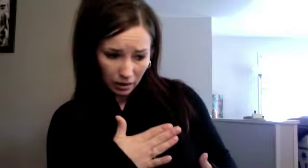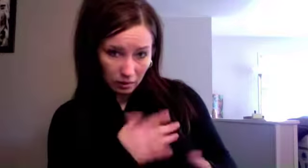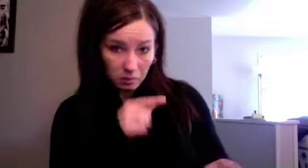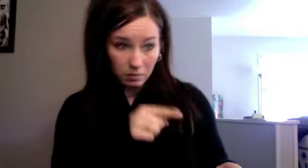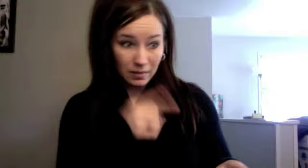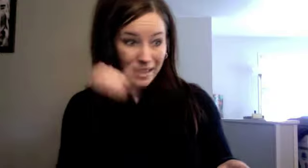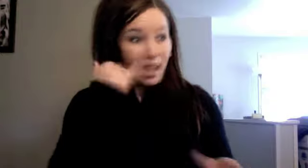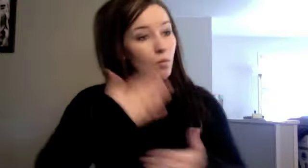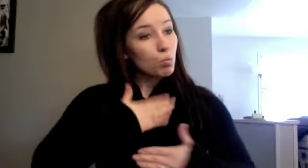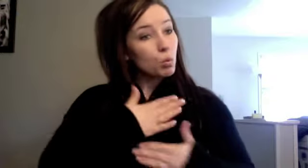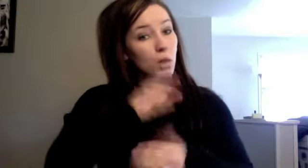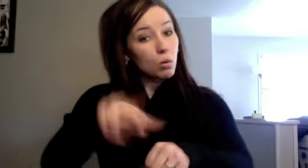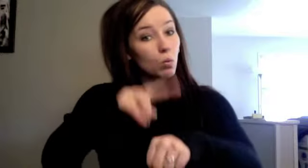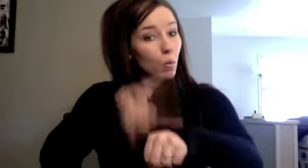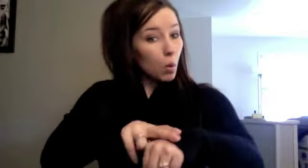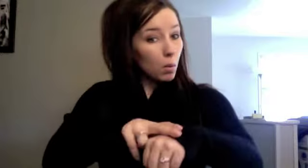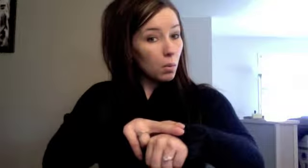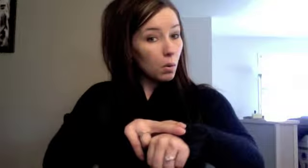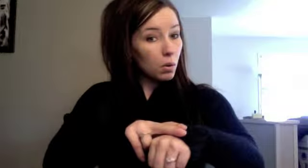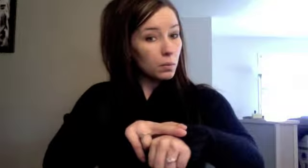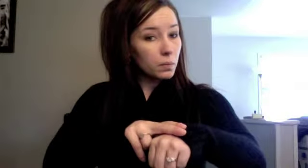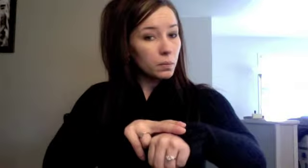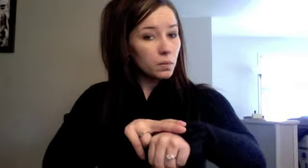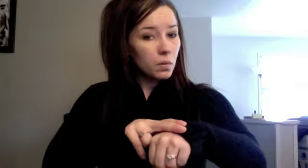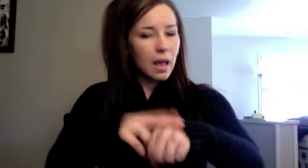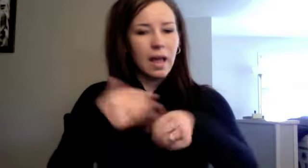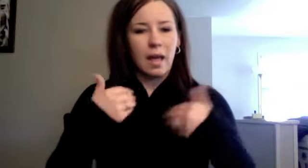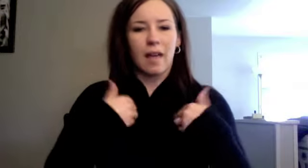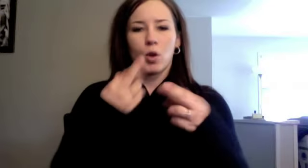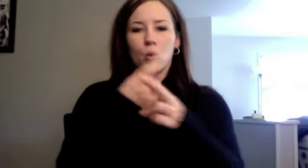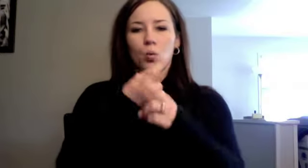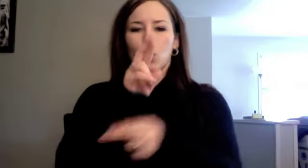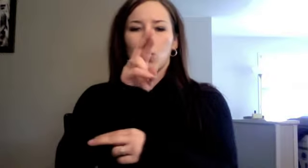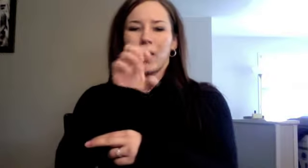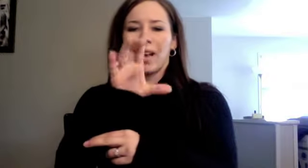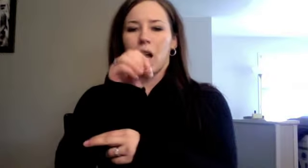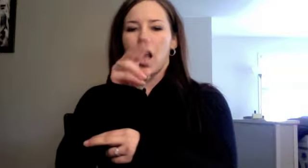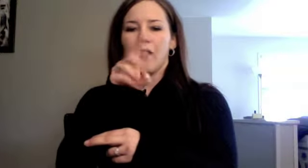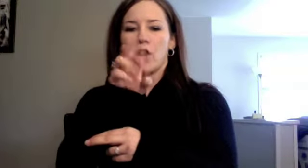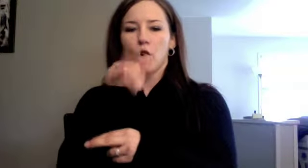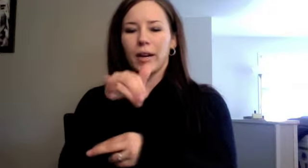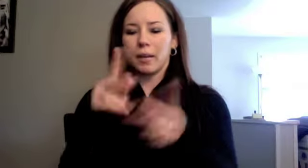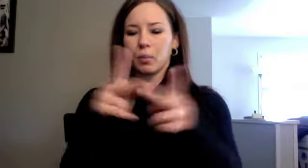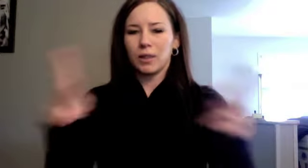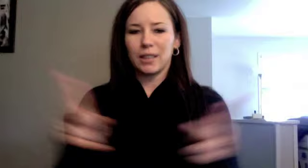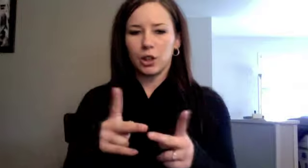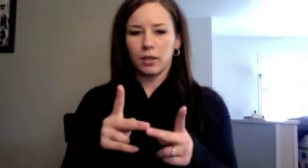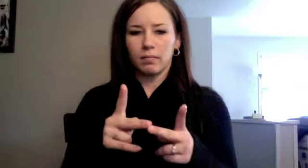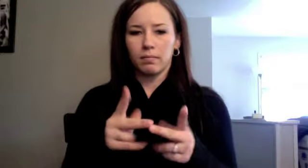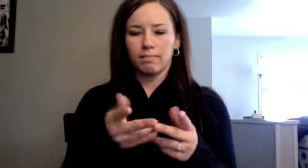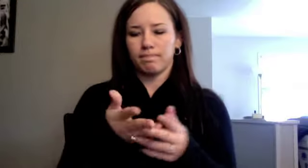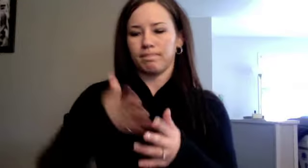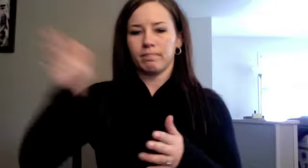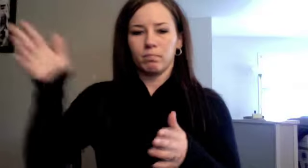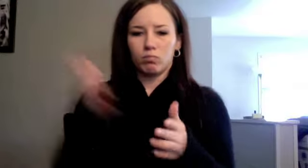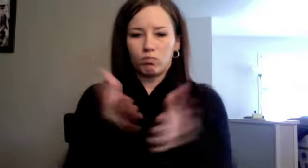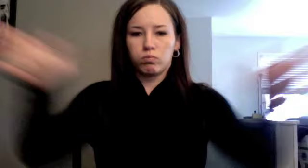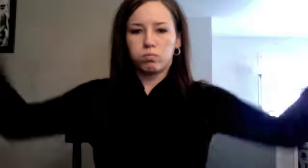breathing normally, place them in the recovery position. Wait for medical attention to arrive and monitor their